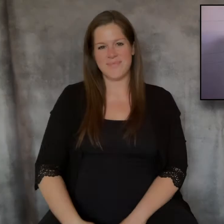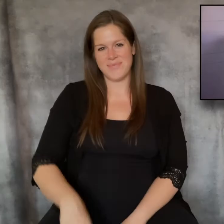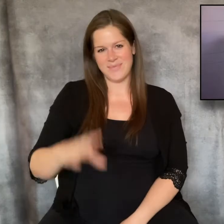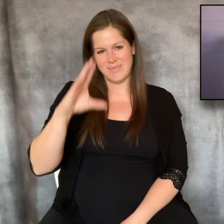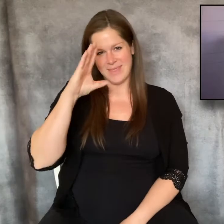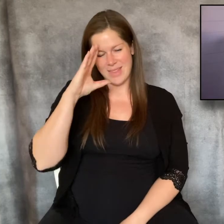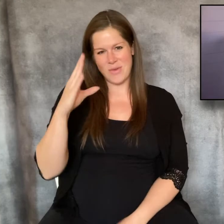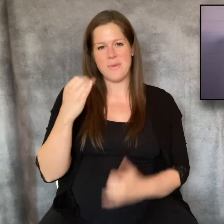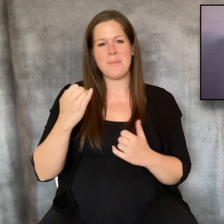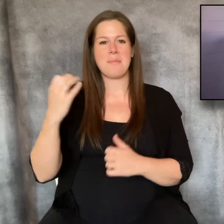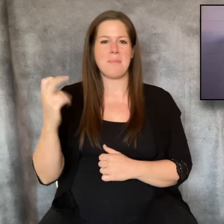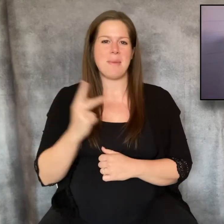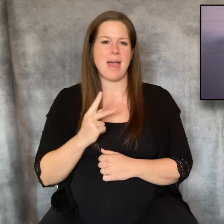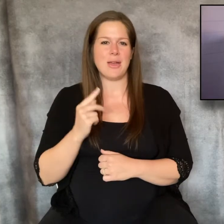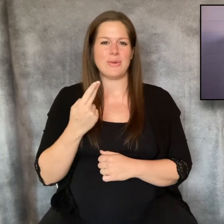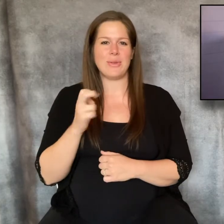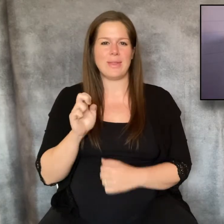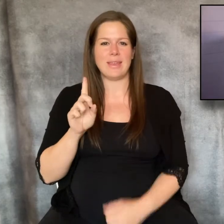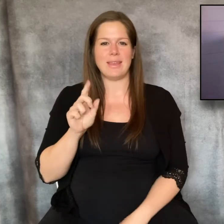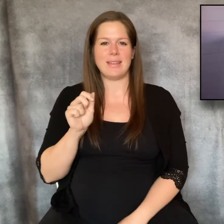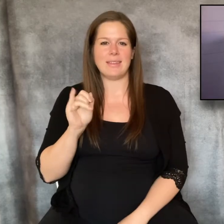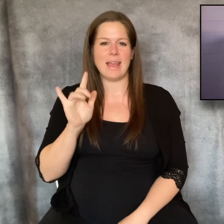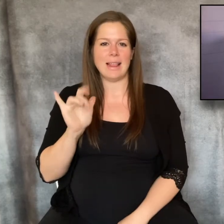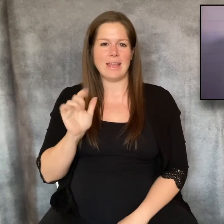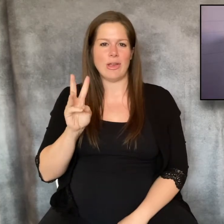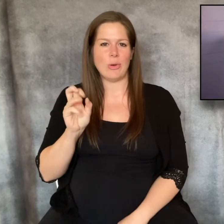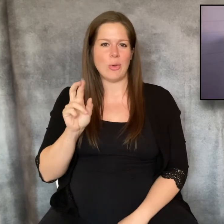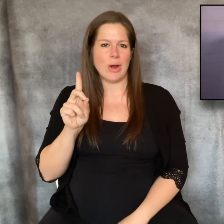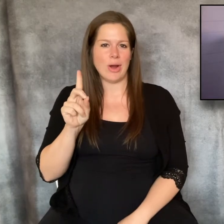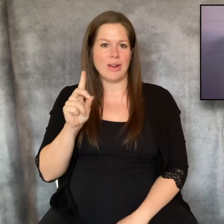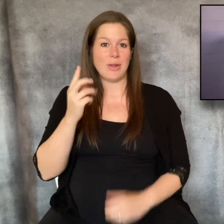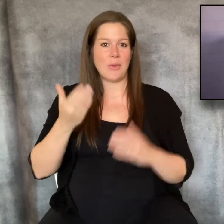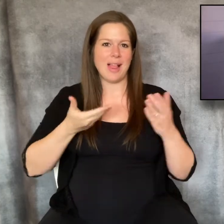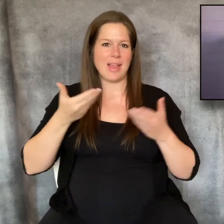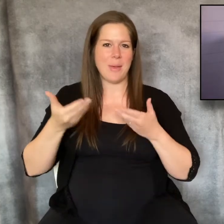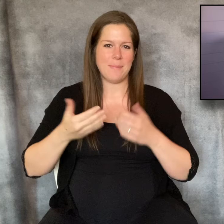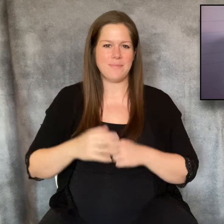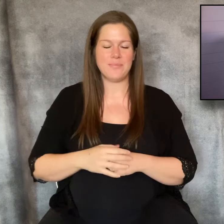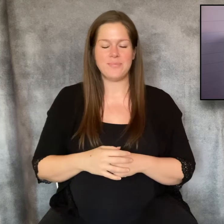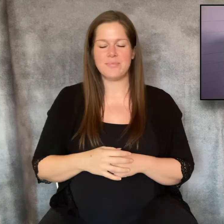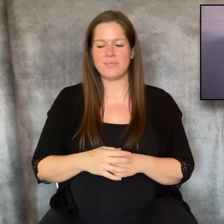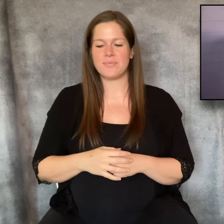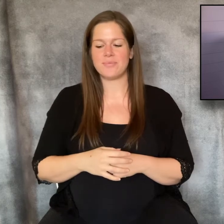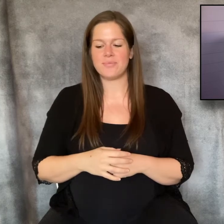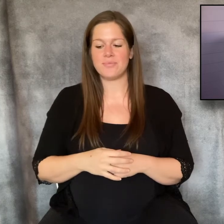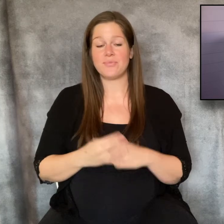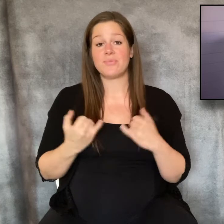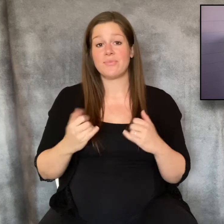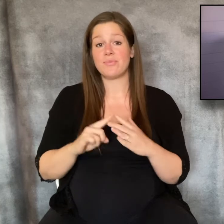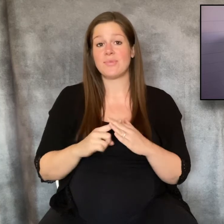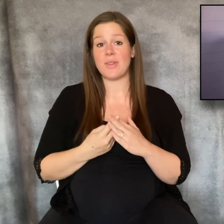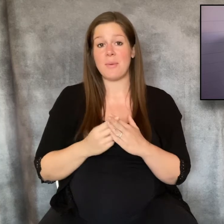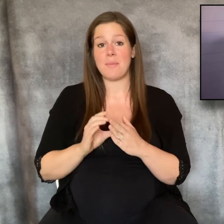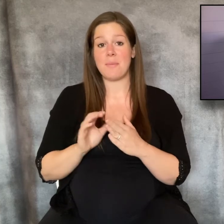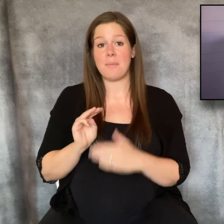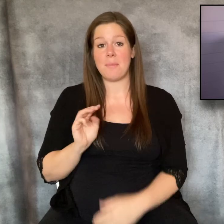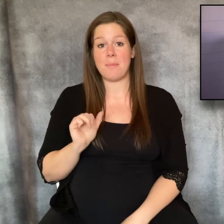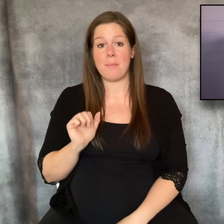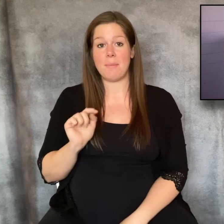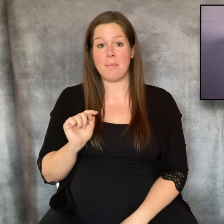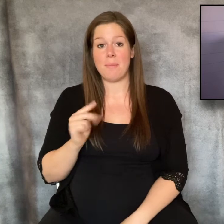We are back in the Daily Word. Welcome. We are going to start the chapter in